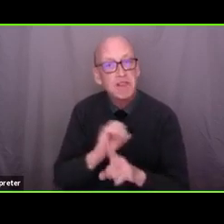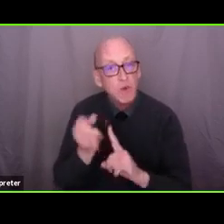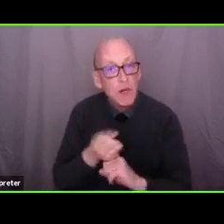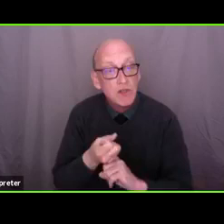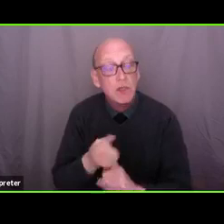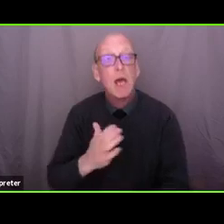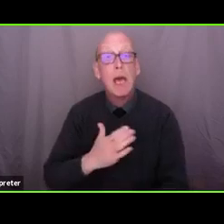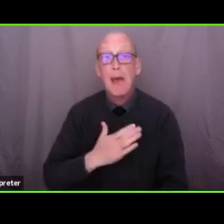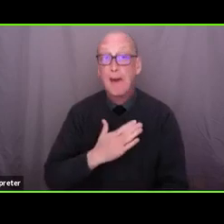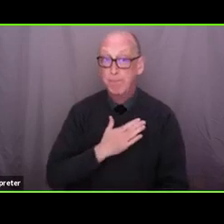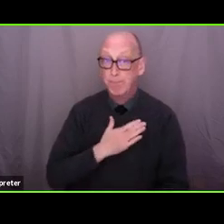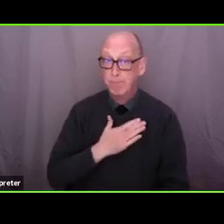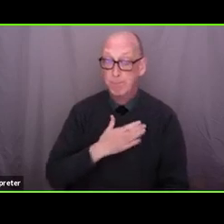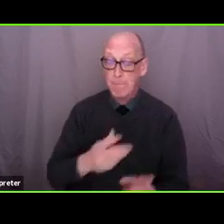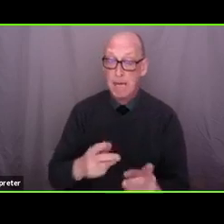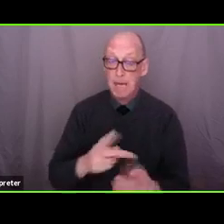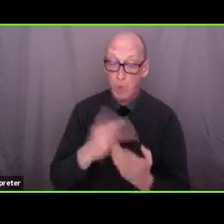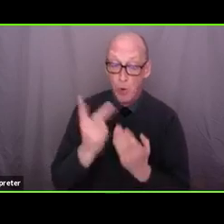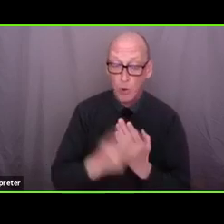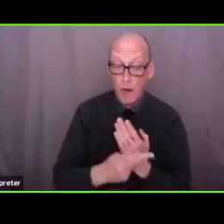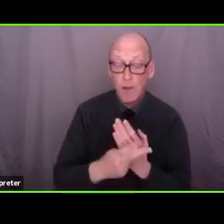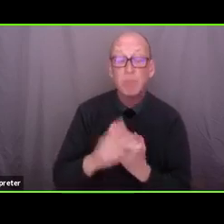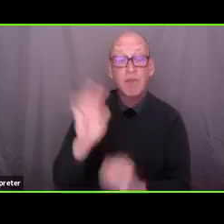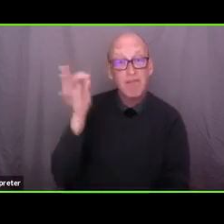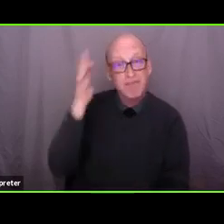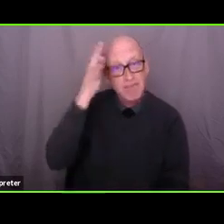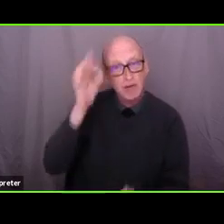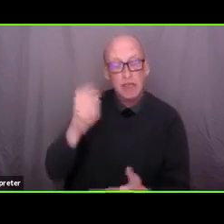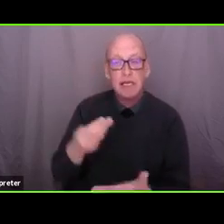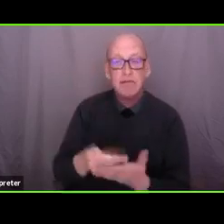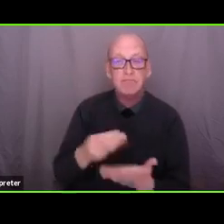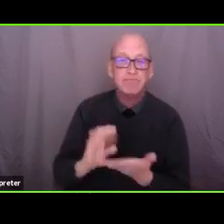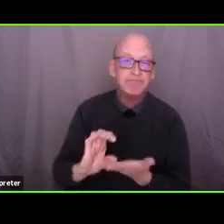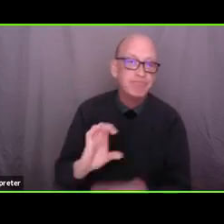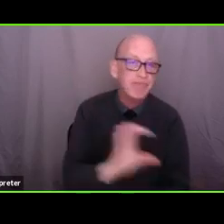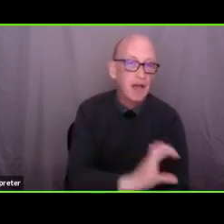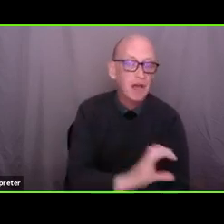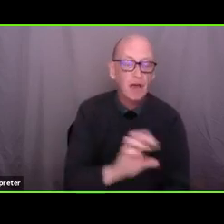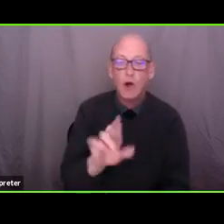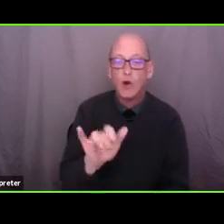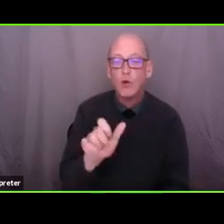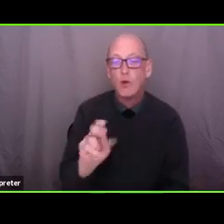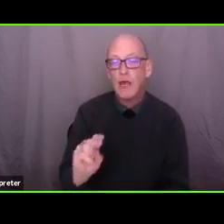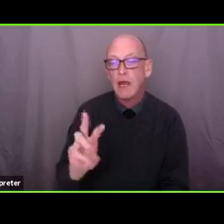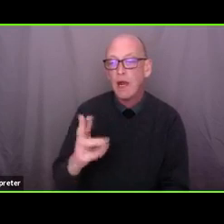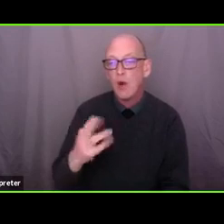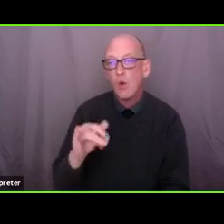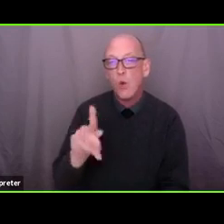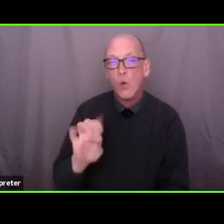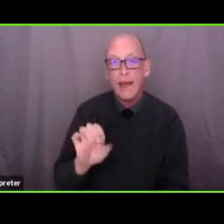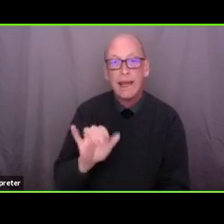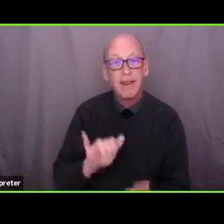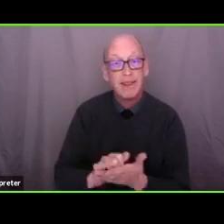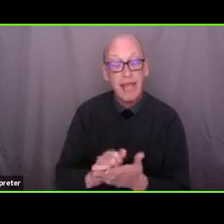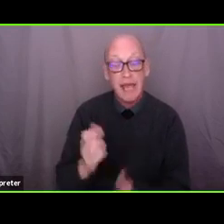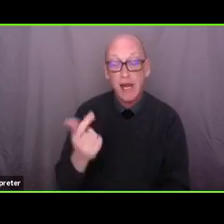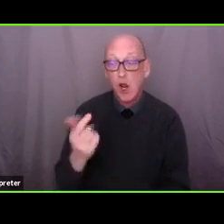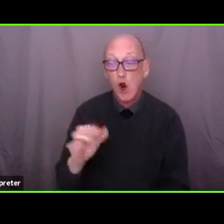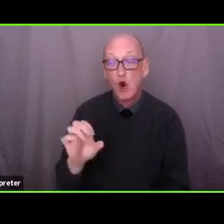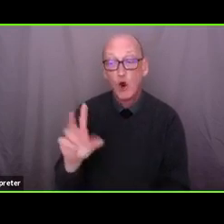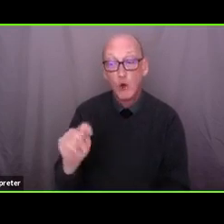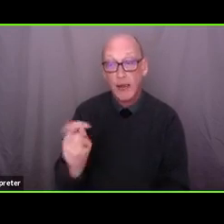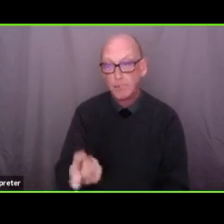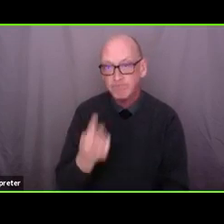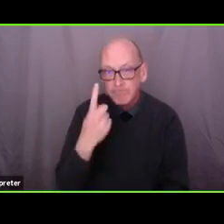is a federally grant-funded program, the Ryan White program, and our program, the grant really understands that social determinants of